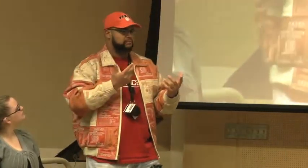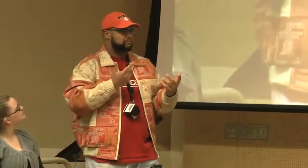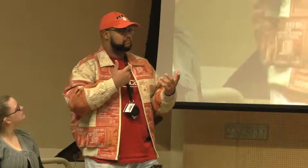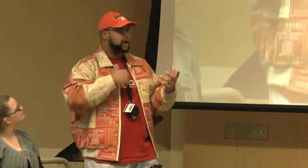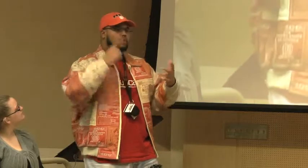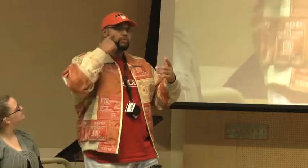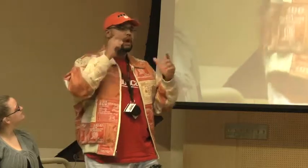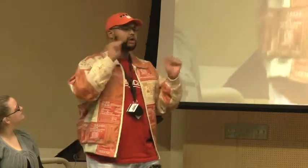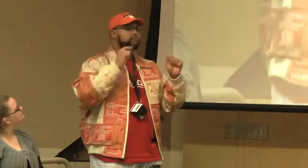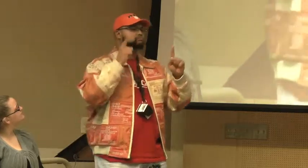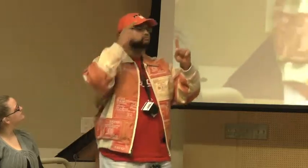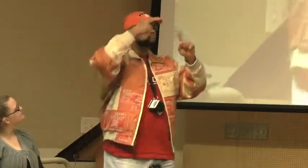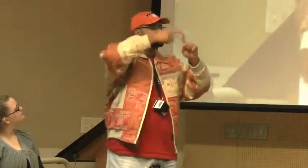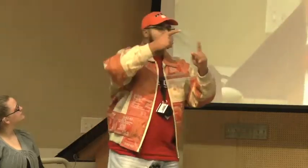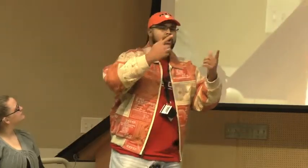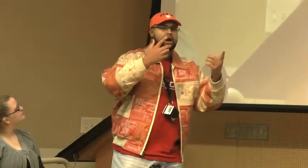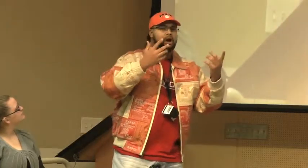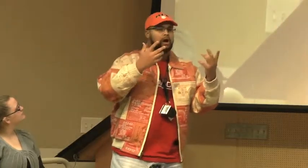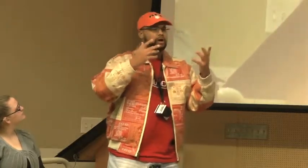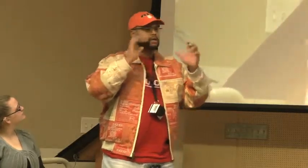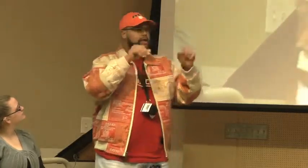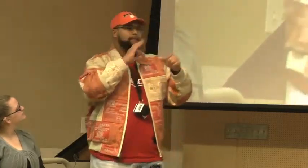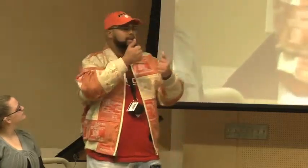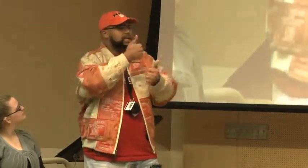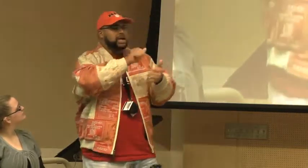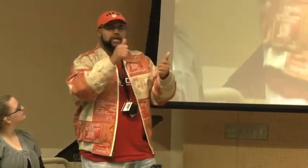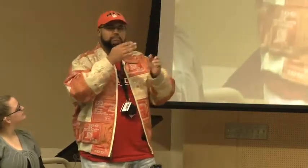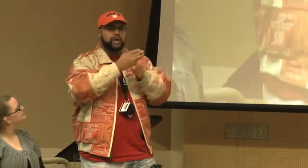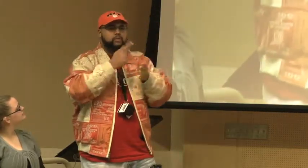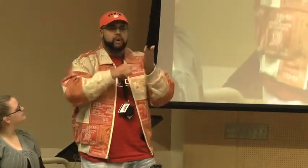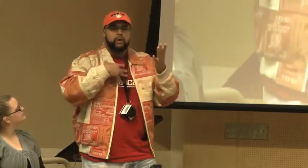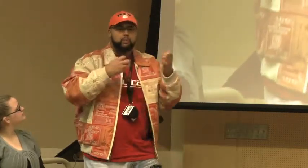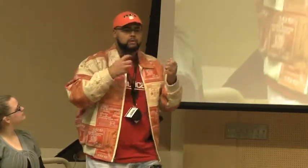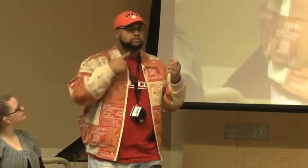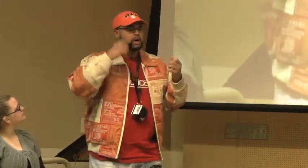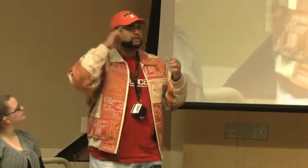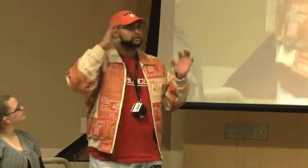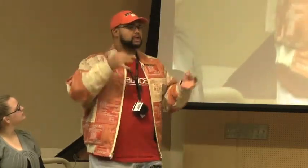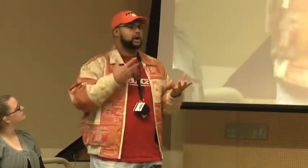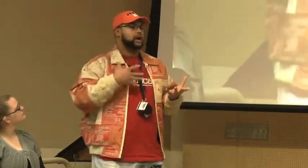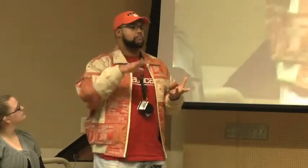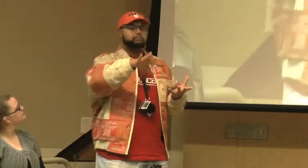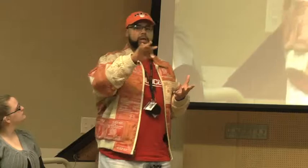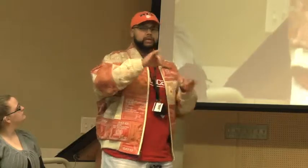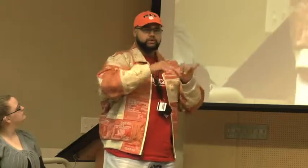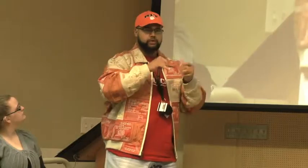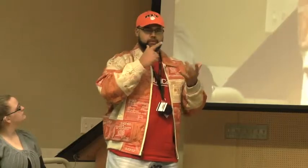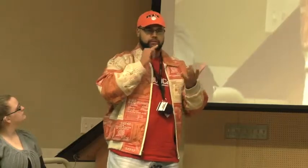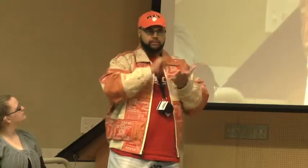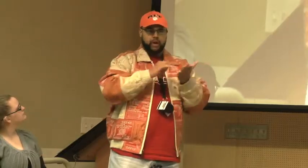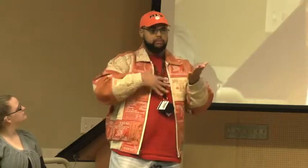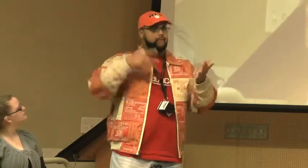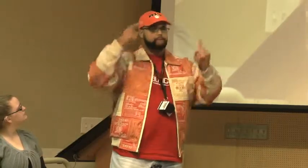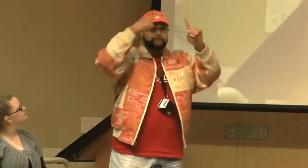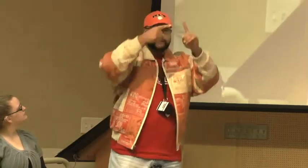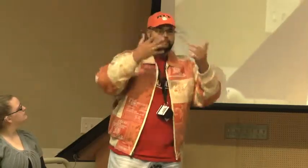So I've been searching for a long time, and the goal is, for anybody that may have to pick